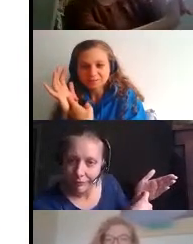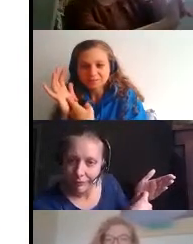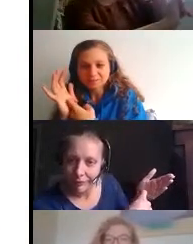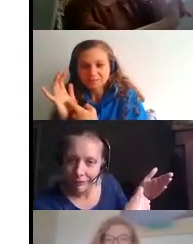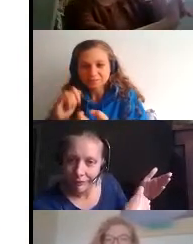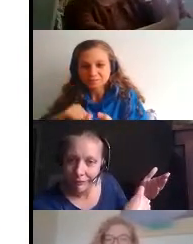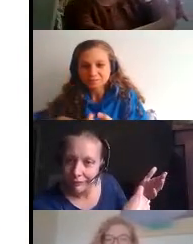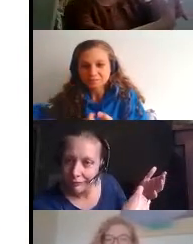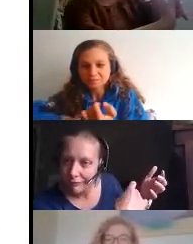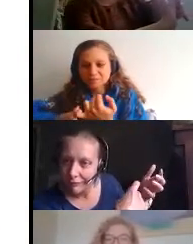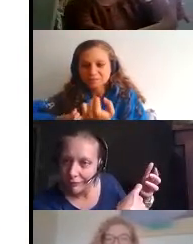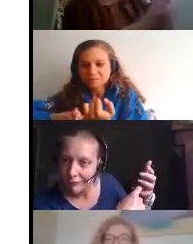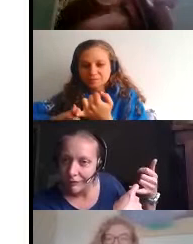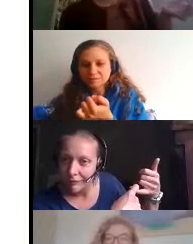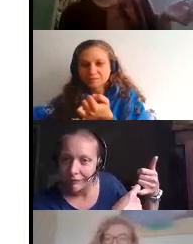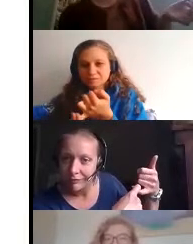fingers together.